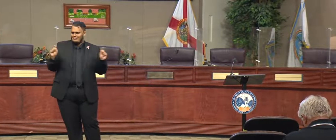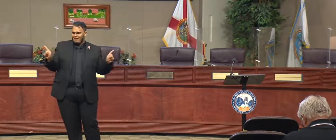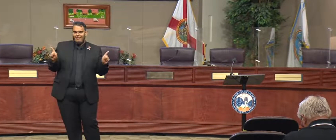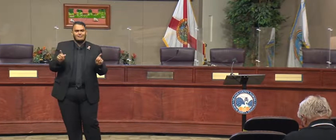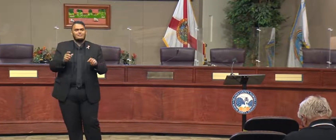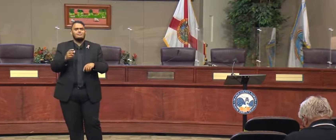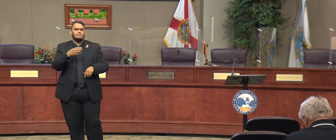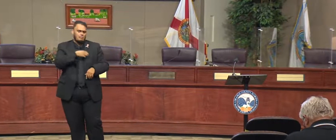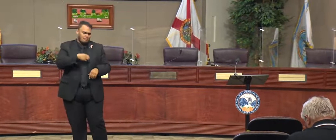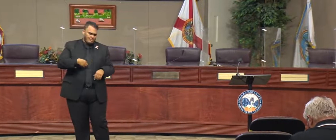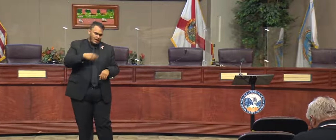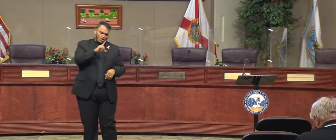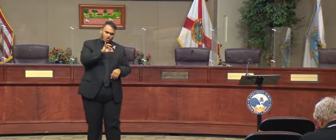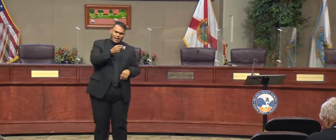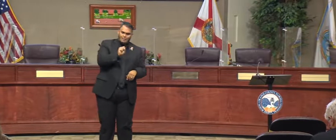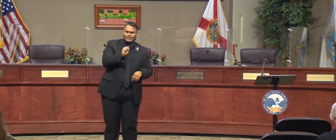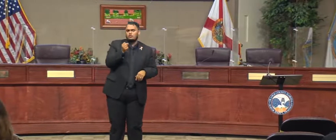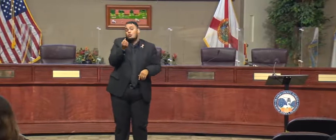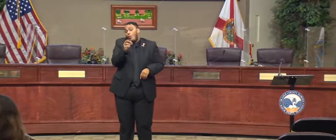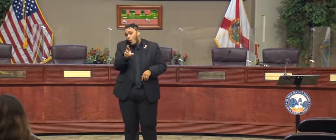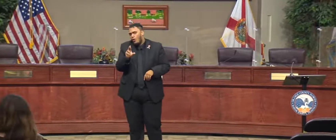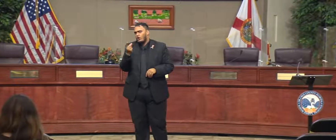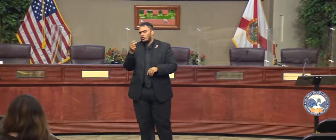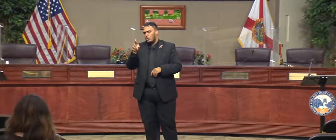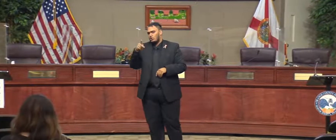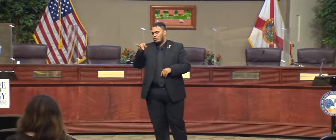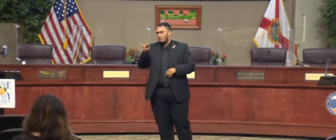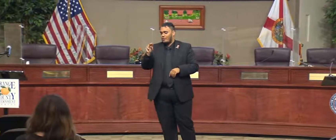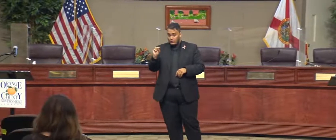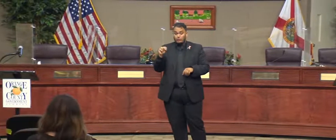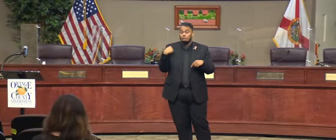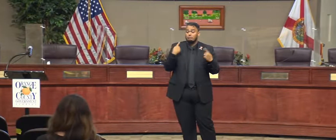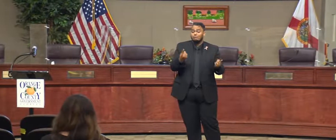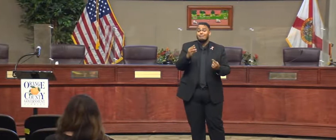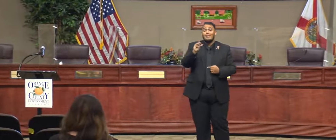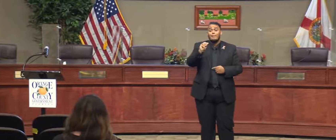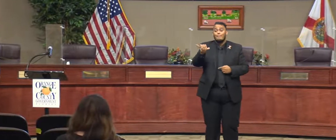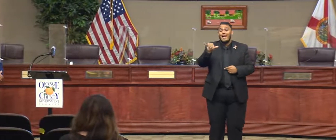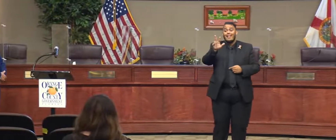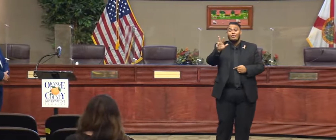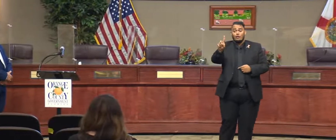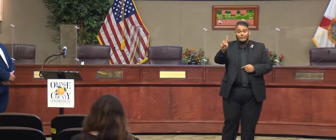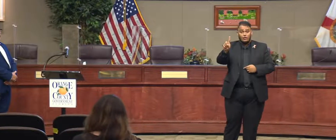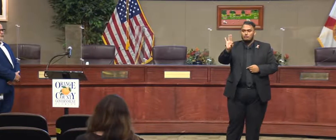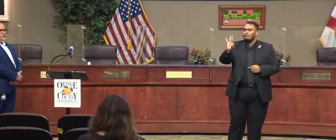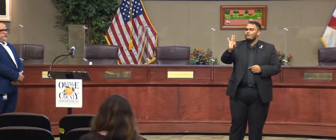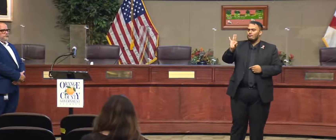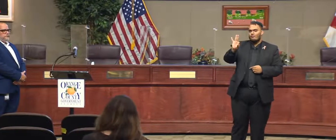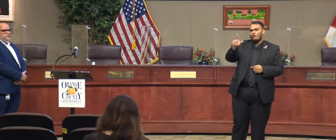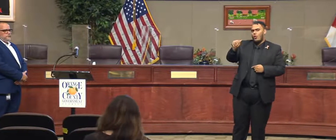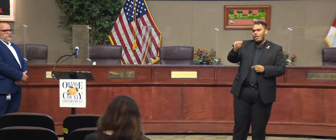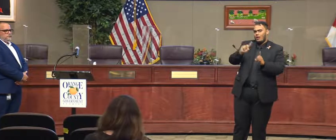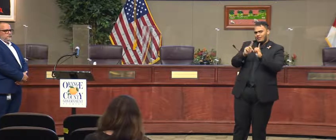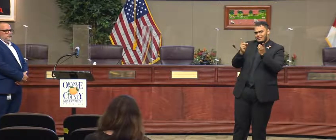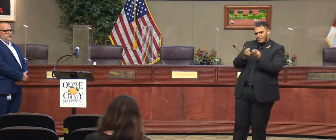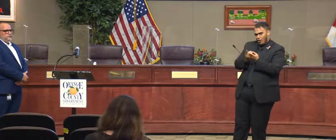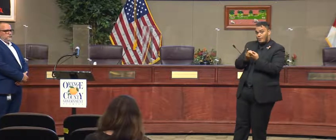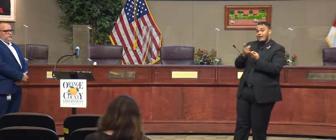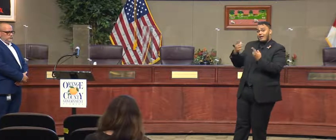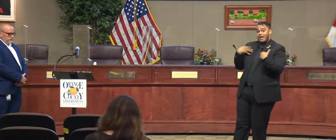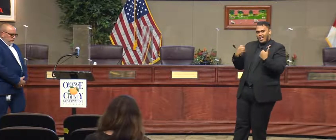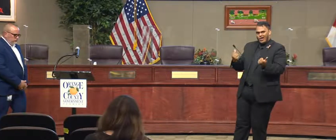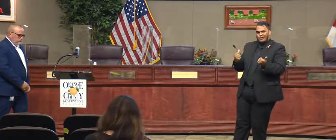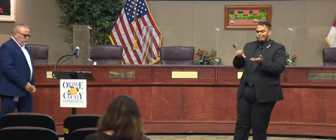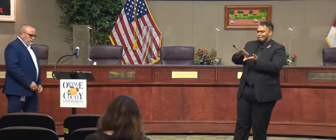Demings. His question reads, it's reported as of May 31st, the Florida Department of Health turned away 5.7 million doses of the